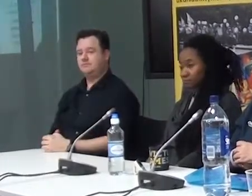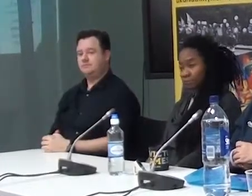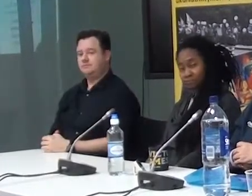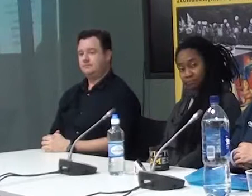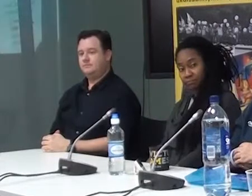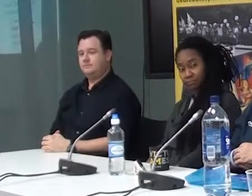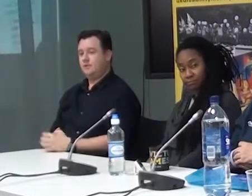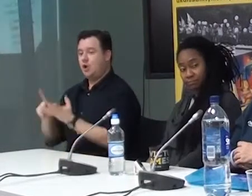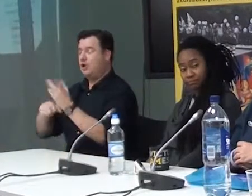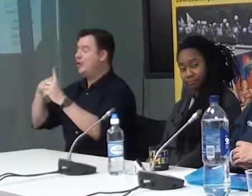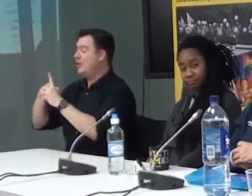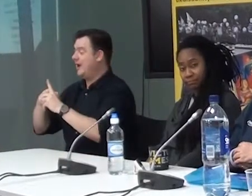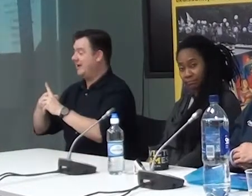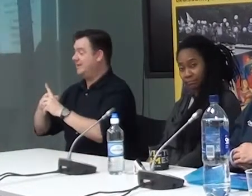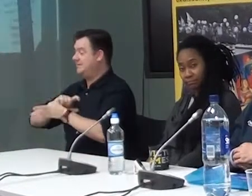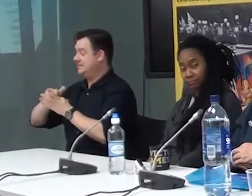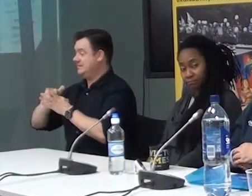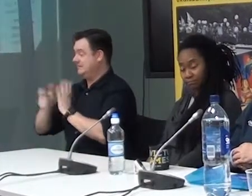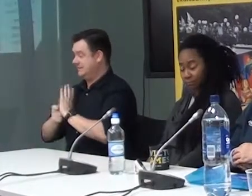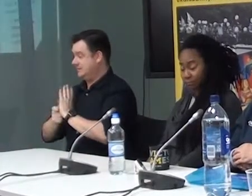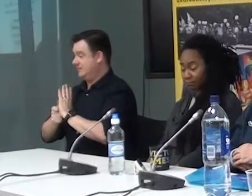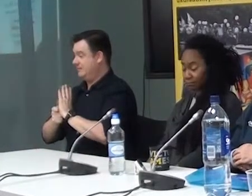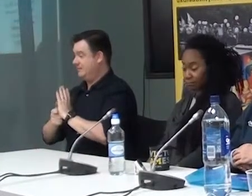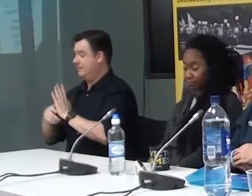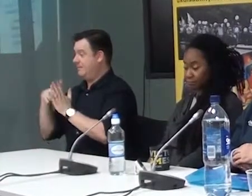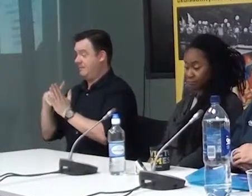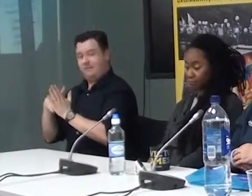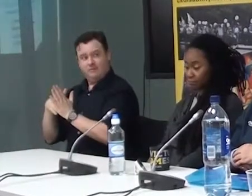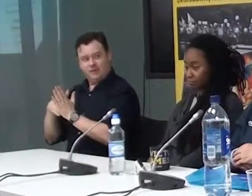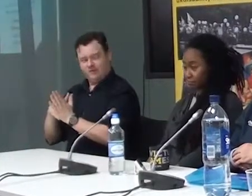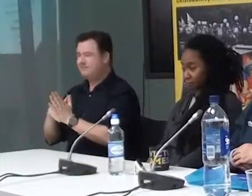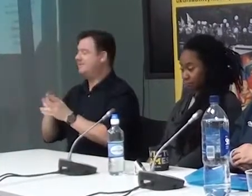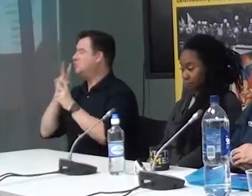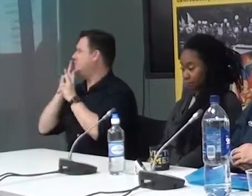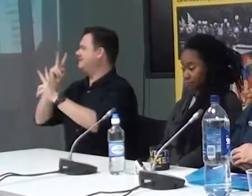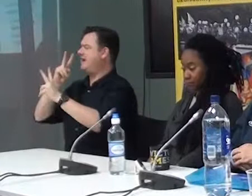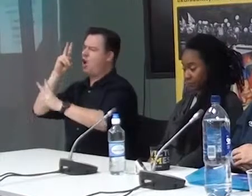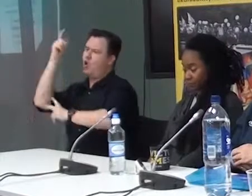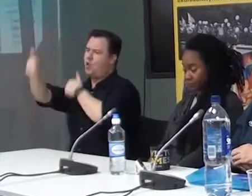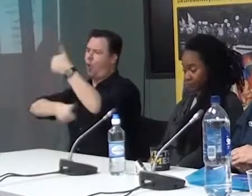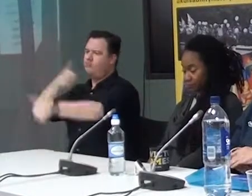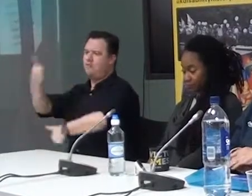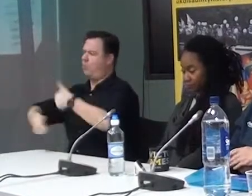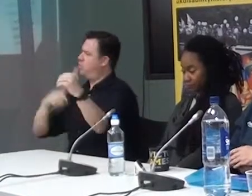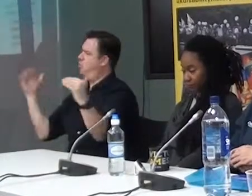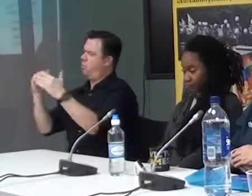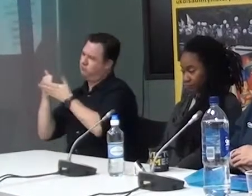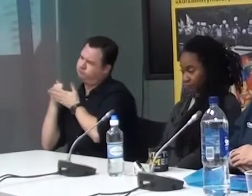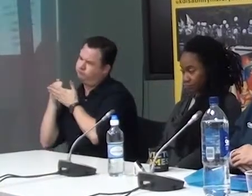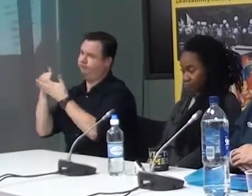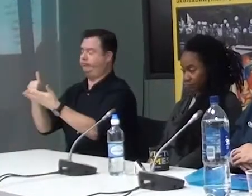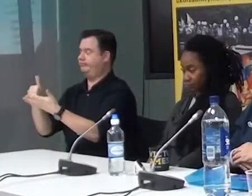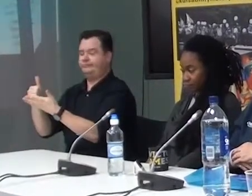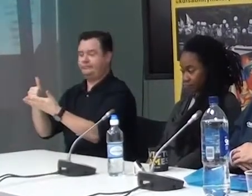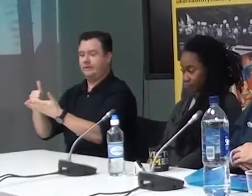UK Disability History Month sees no glory in war, no triumphalism. We had the